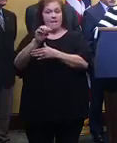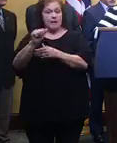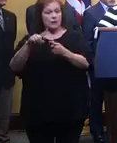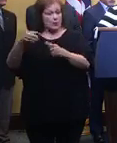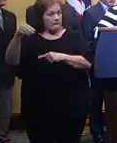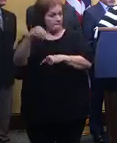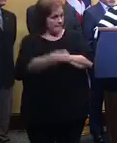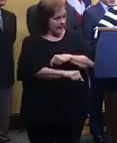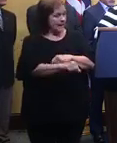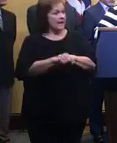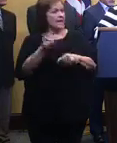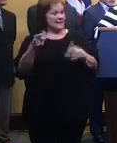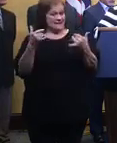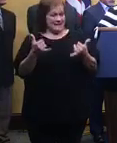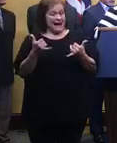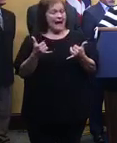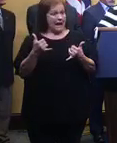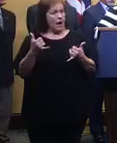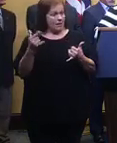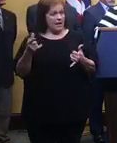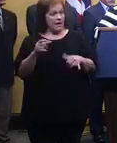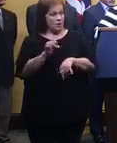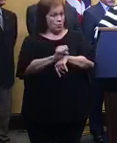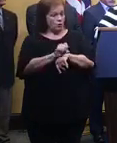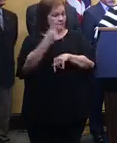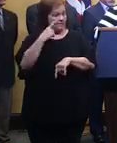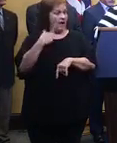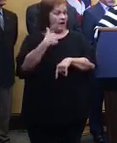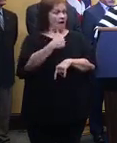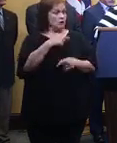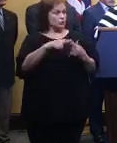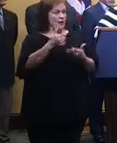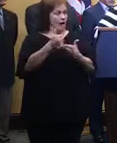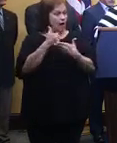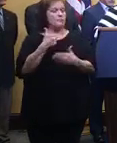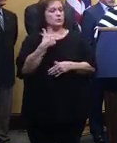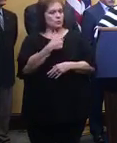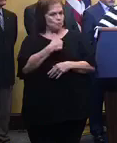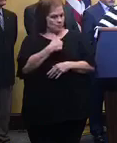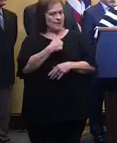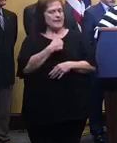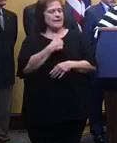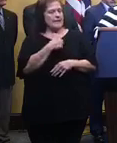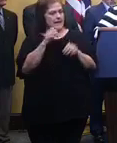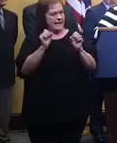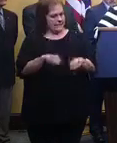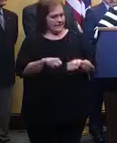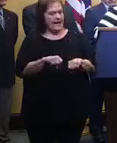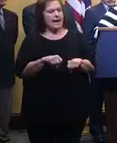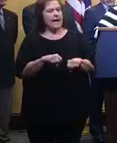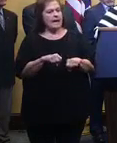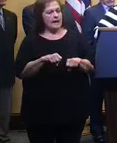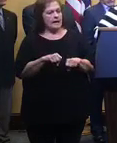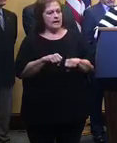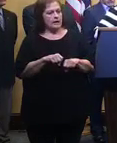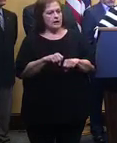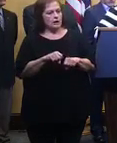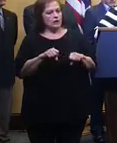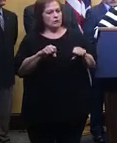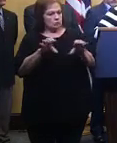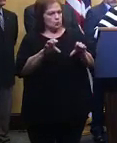now housed inside of city government that works for us, and we've been able to cut down that time, in some instances within